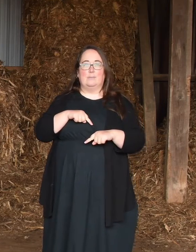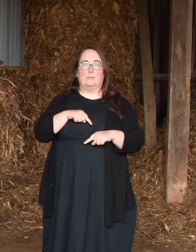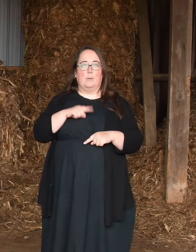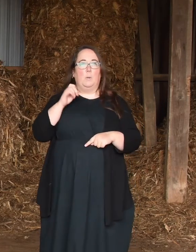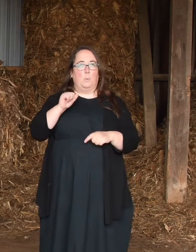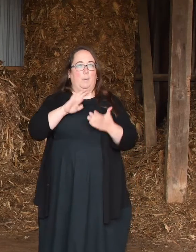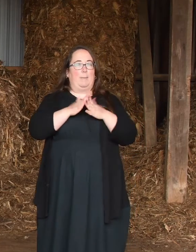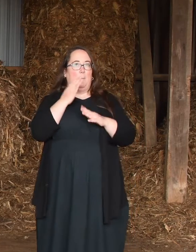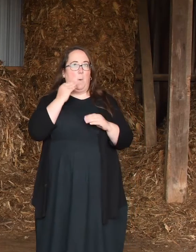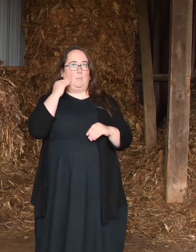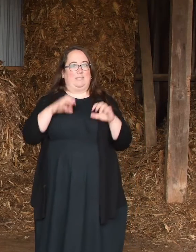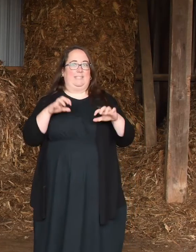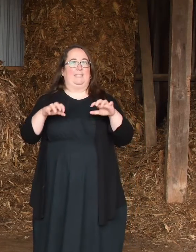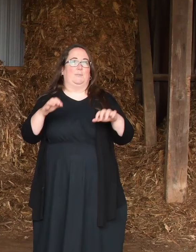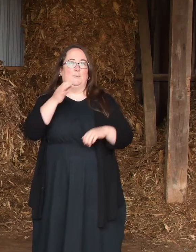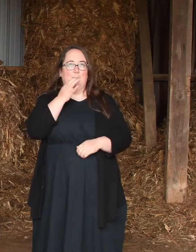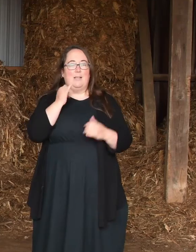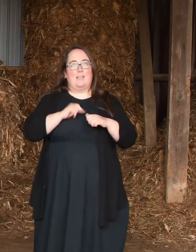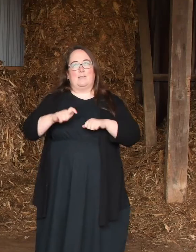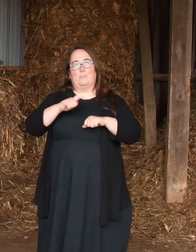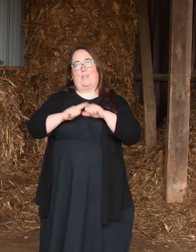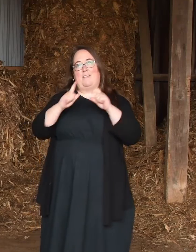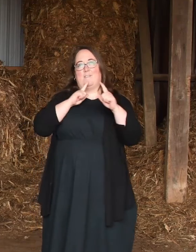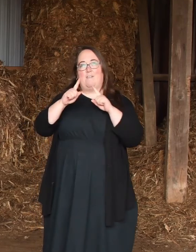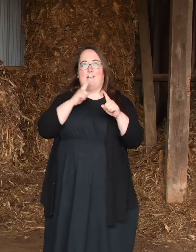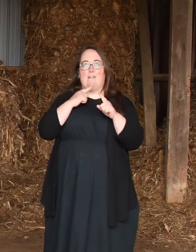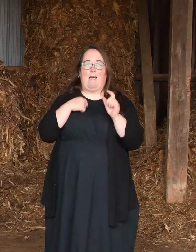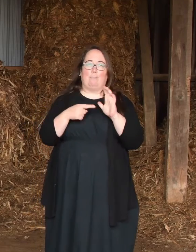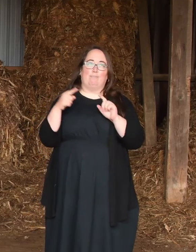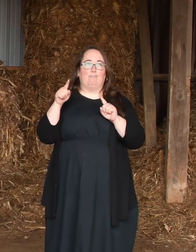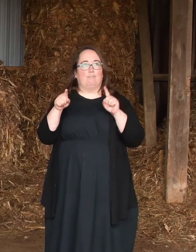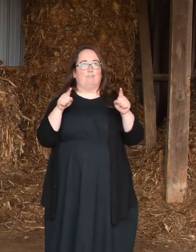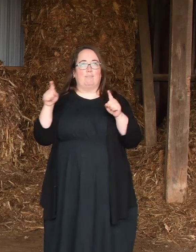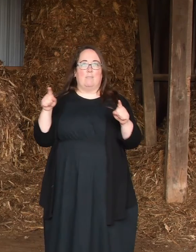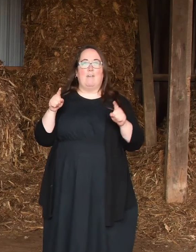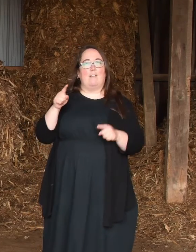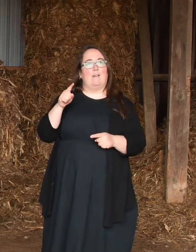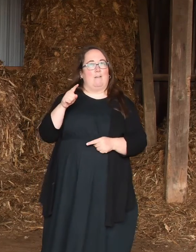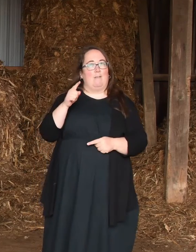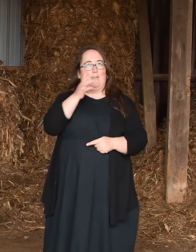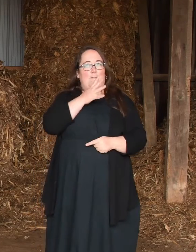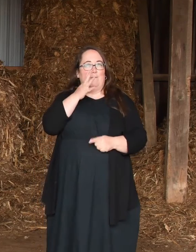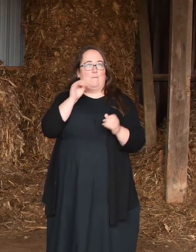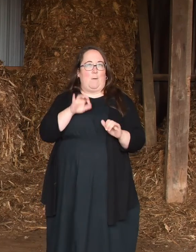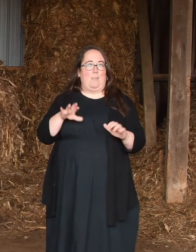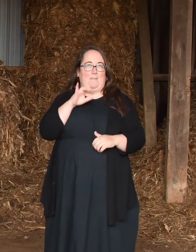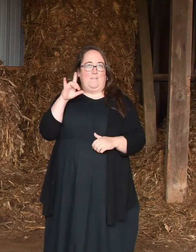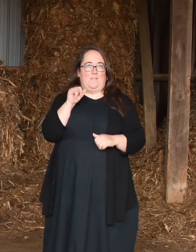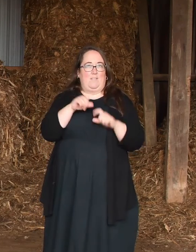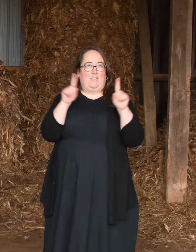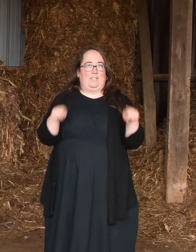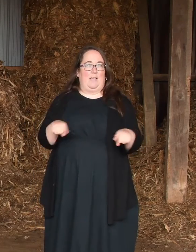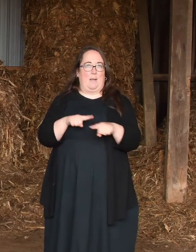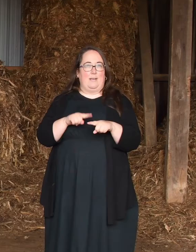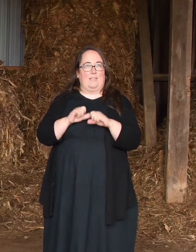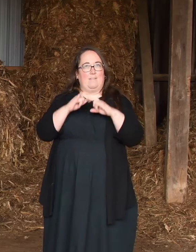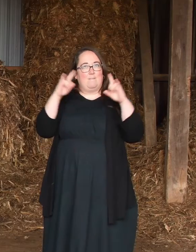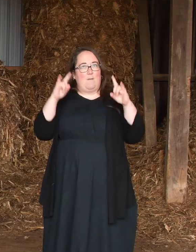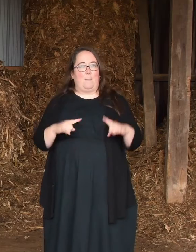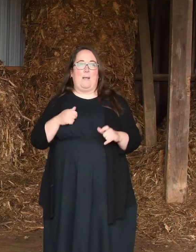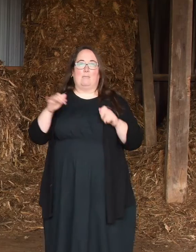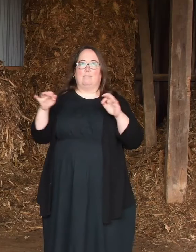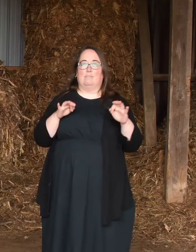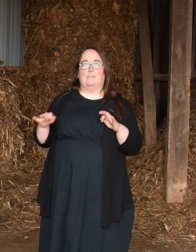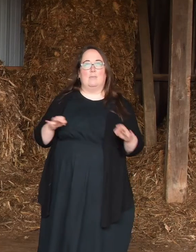another subdivision. At this point in the conversation, I usually point to our Farmland Forever sign that hangs on our barn. I explain that the farm is in Howard